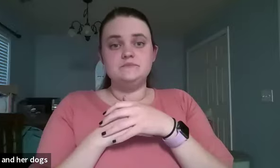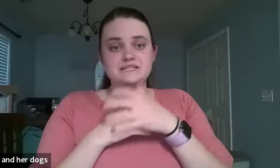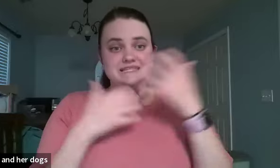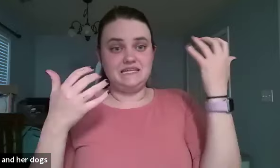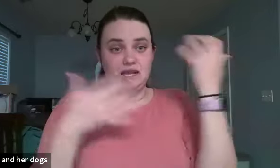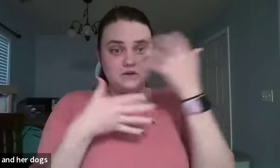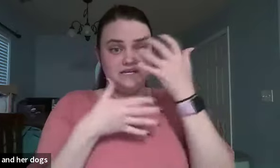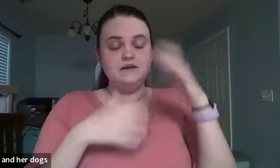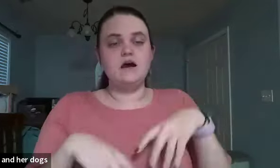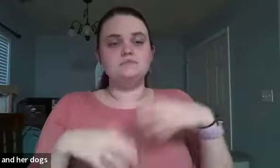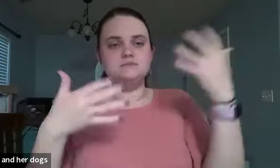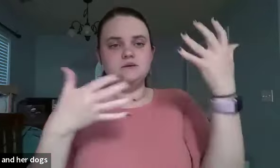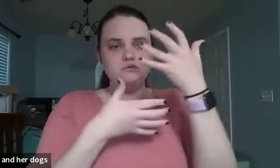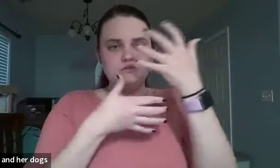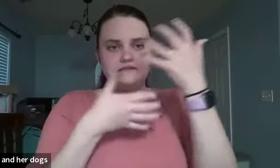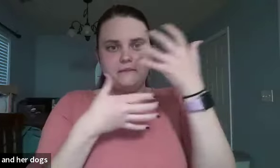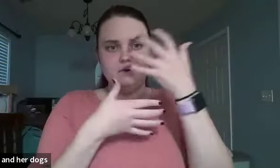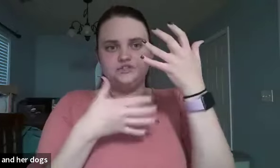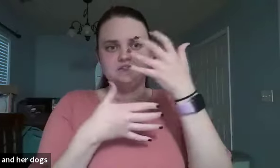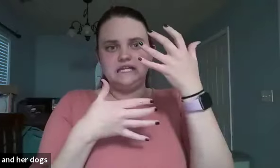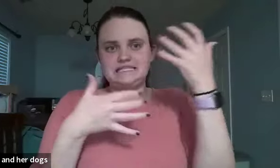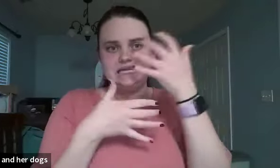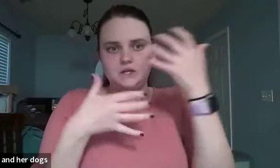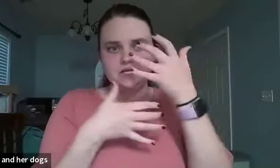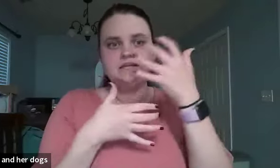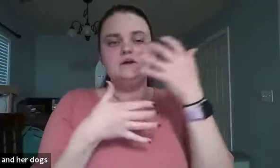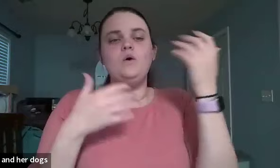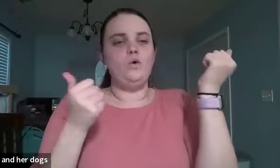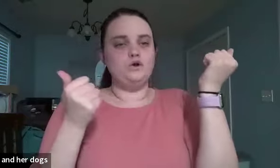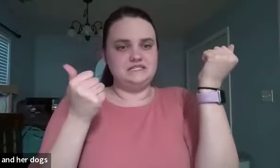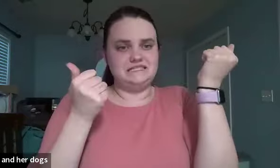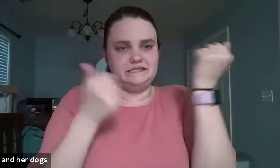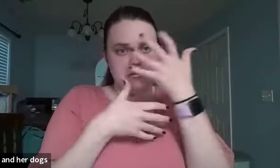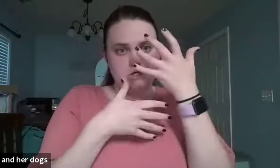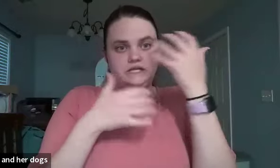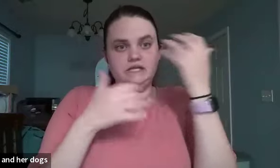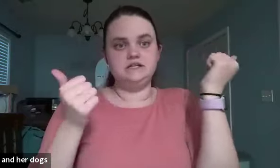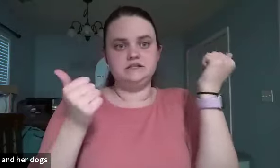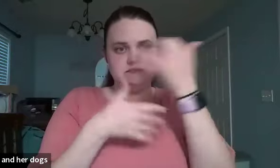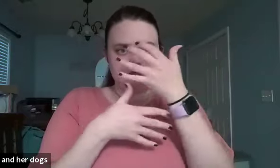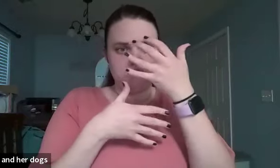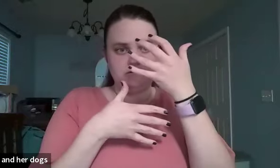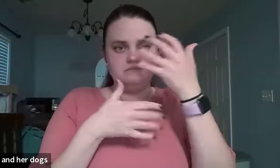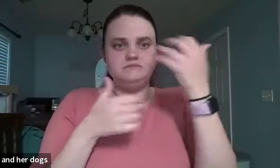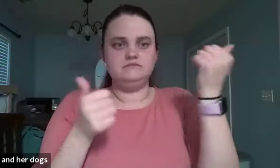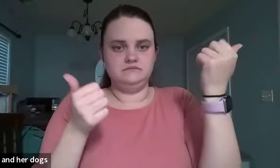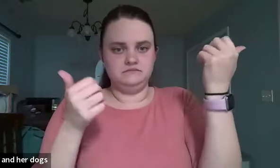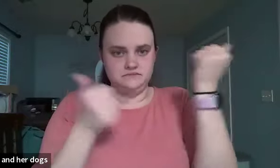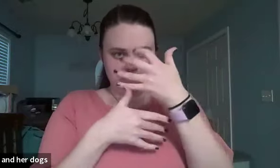can be scary. Some people will do like that motion, like scary, or just scary, scary,